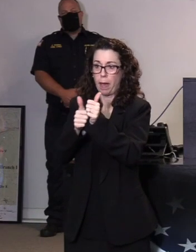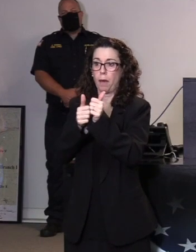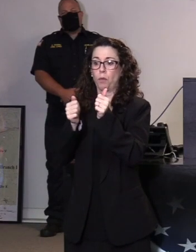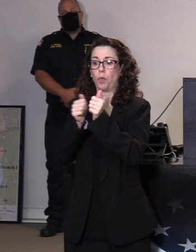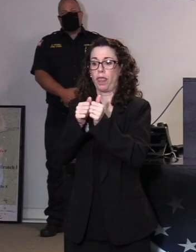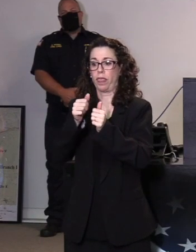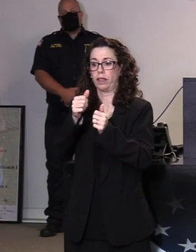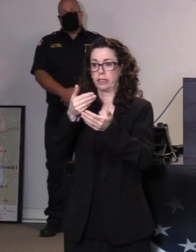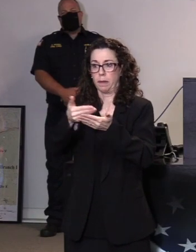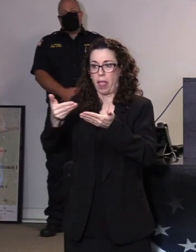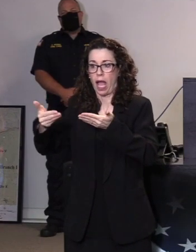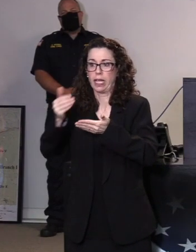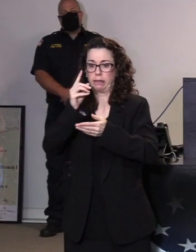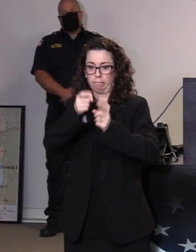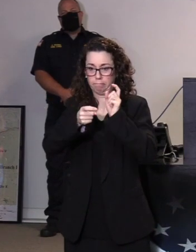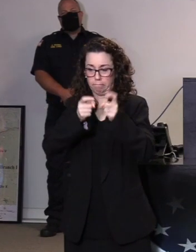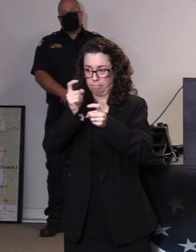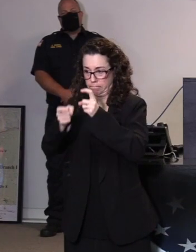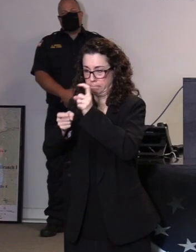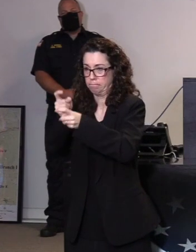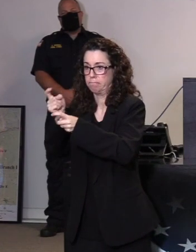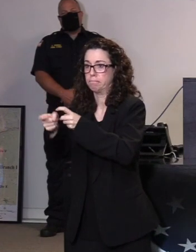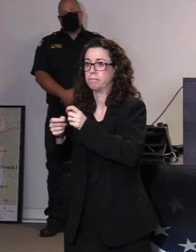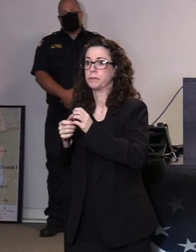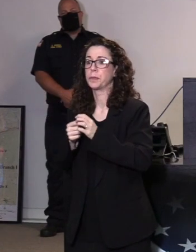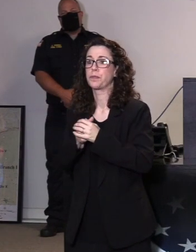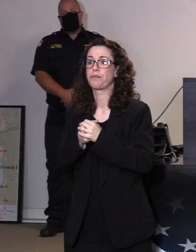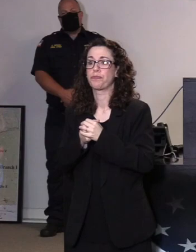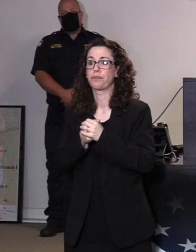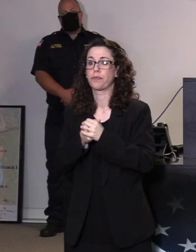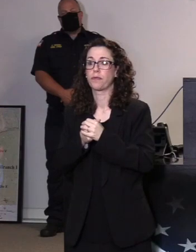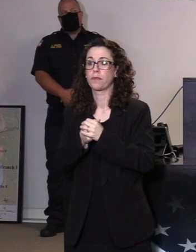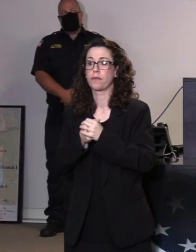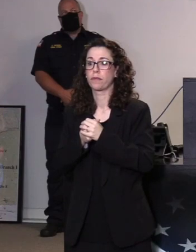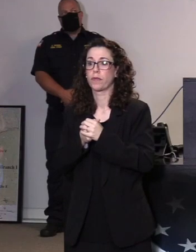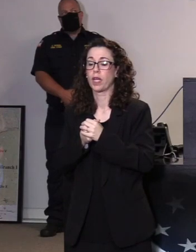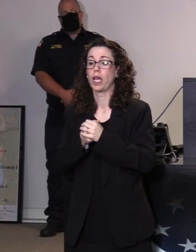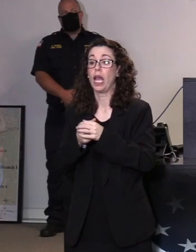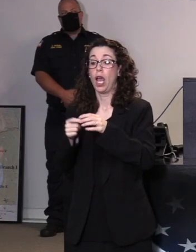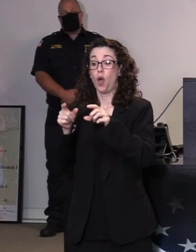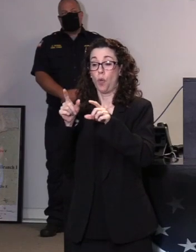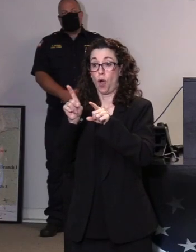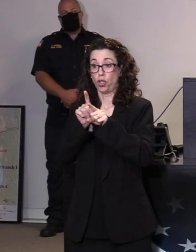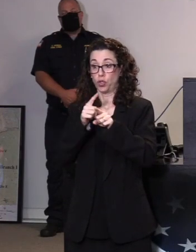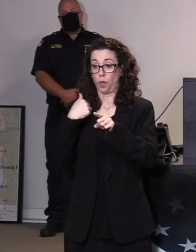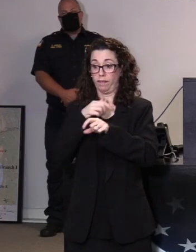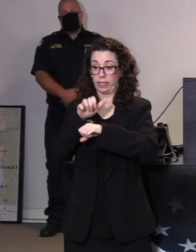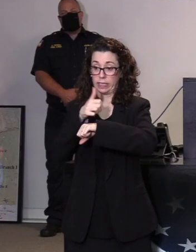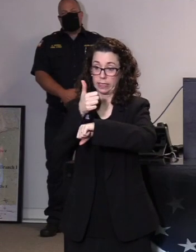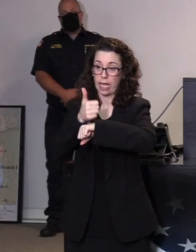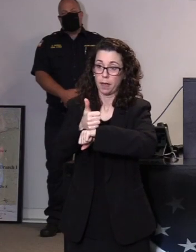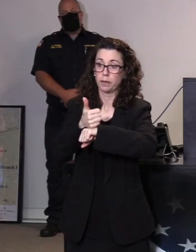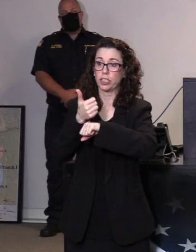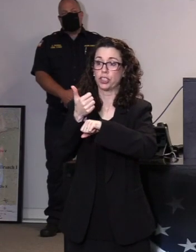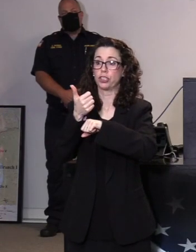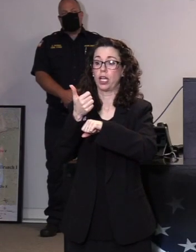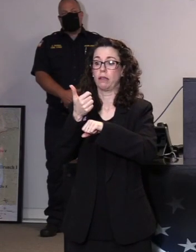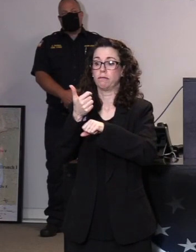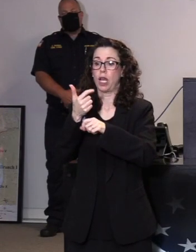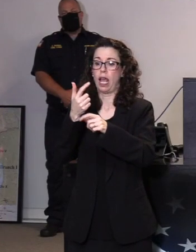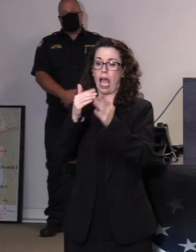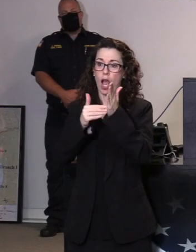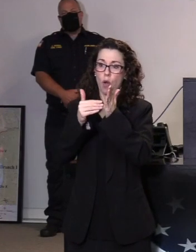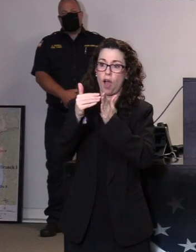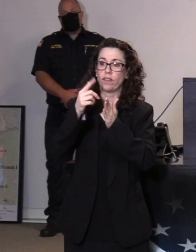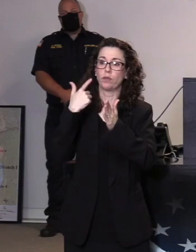other supplies, and establish a burn rate for that equipment, which is how often we have to replace that equipment.